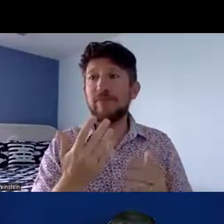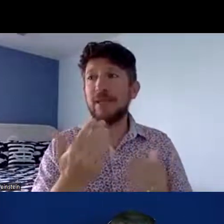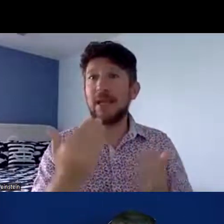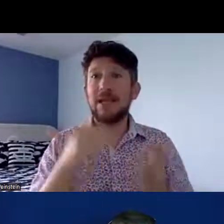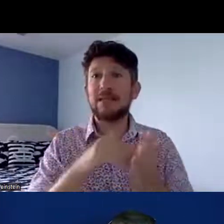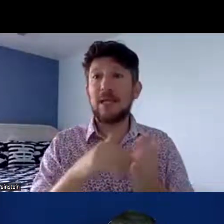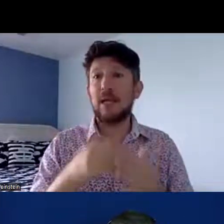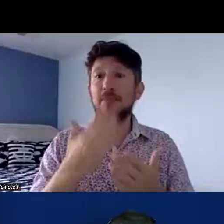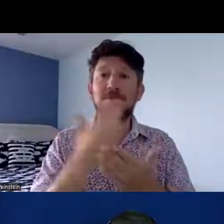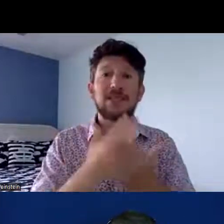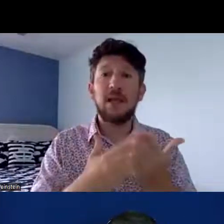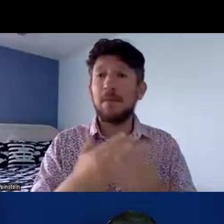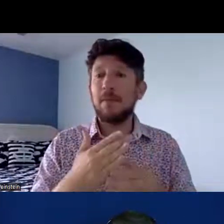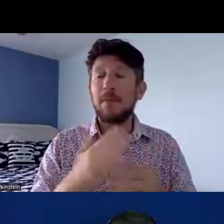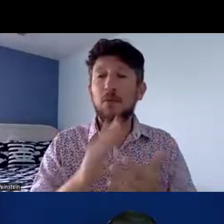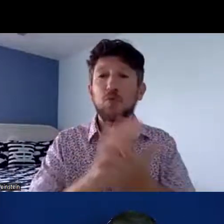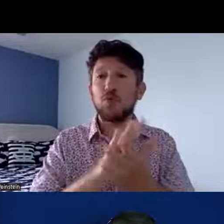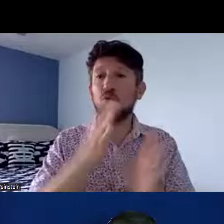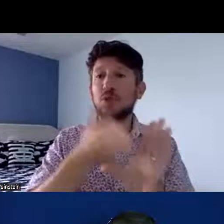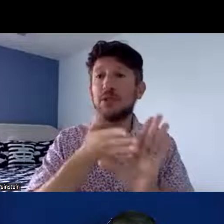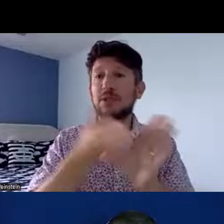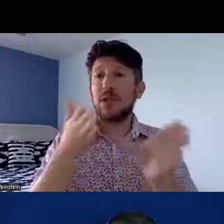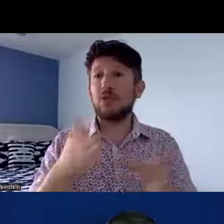we have to read about the different approaches.